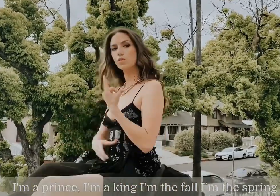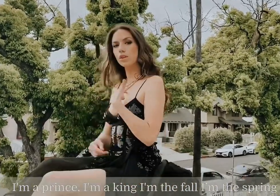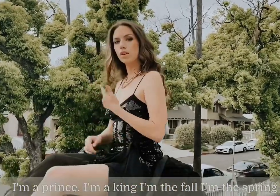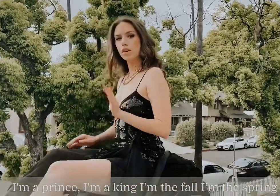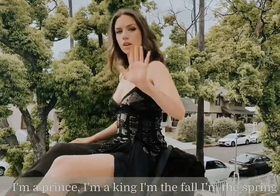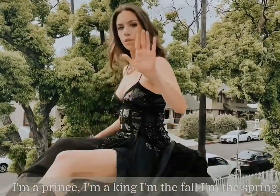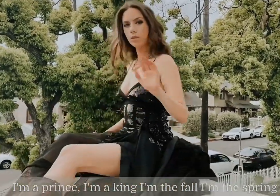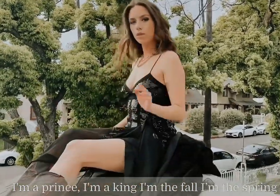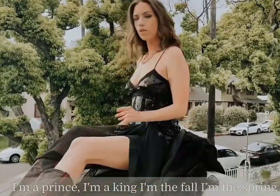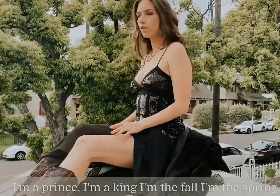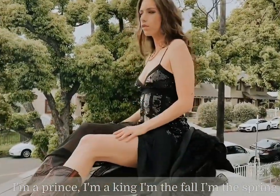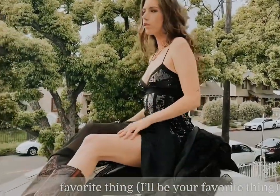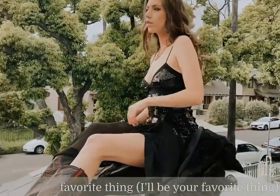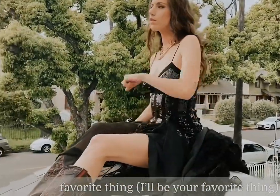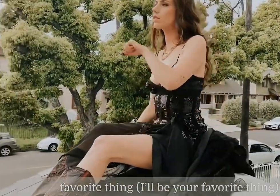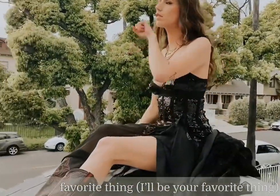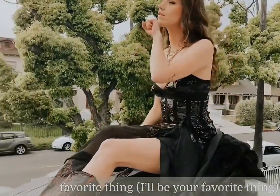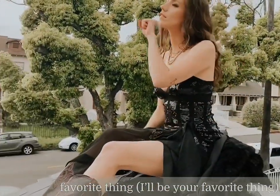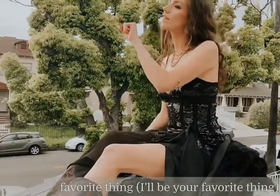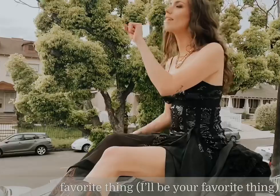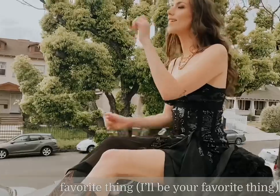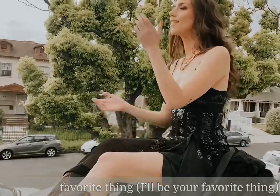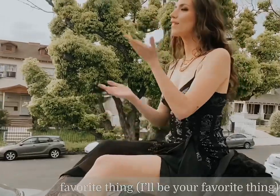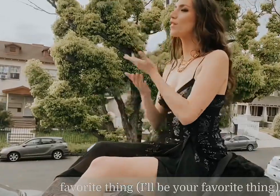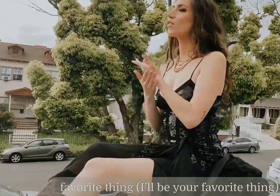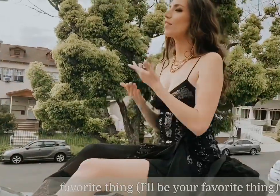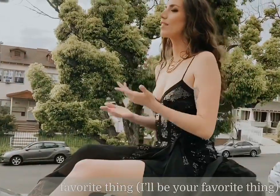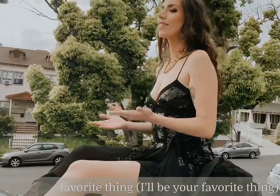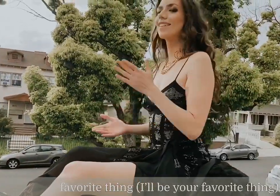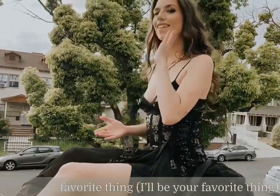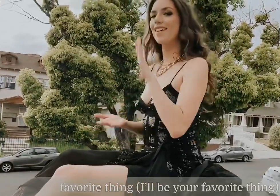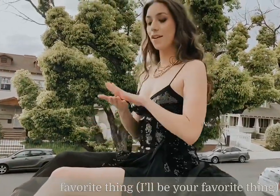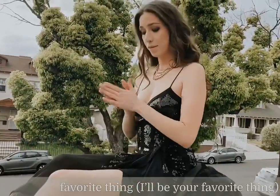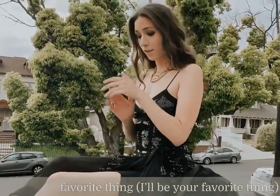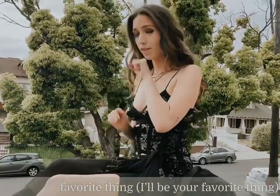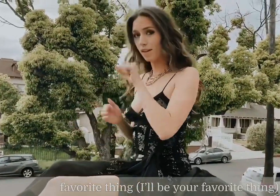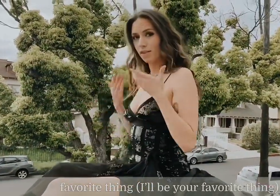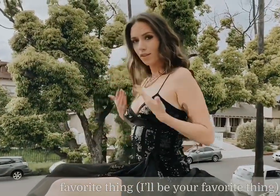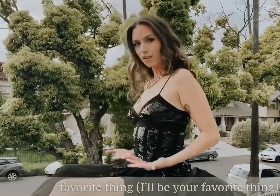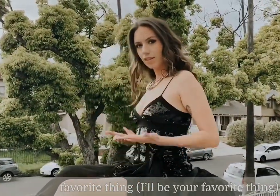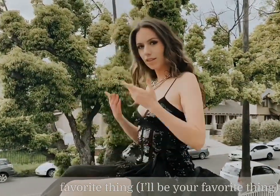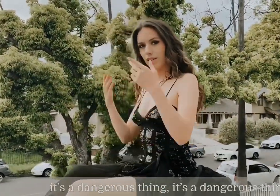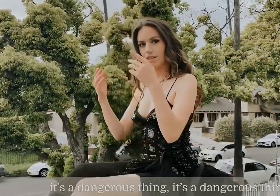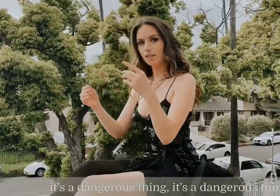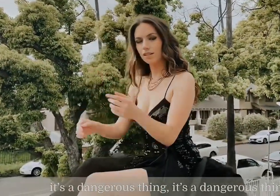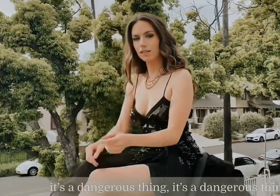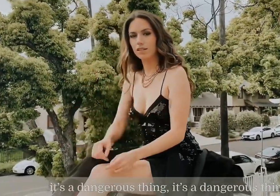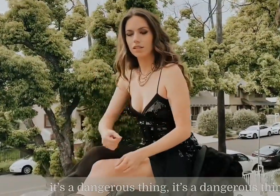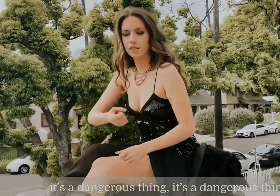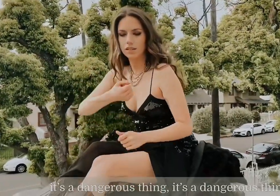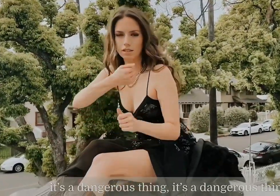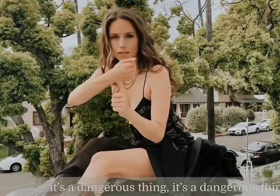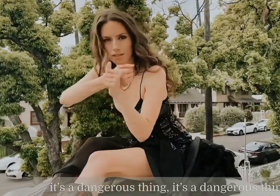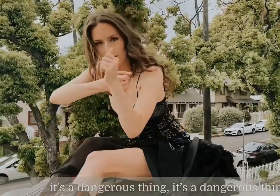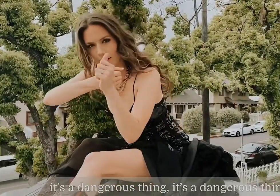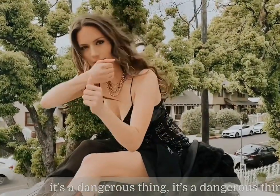I'm a spring I'm your favorite thing, it's a